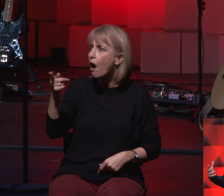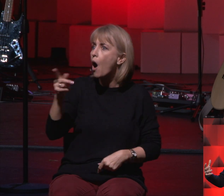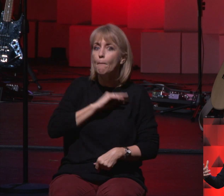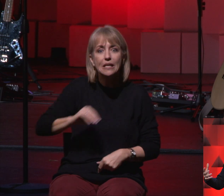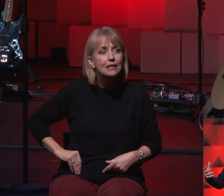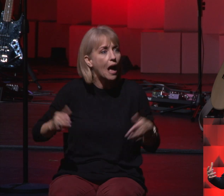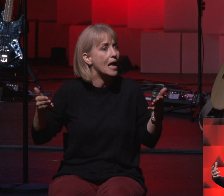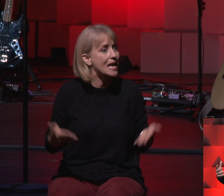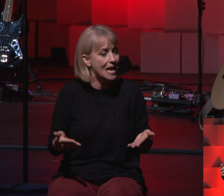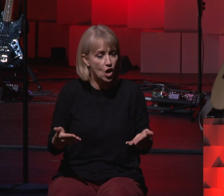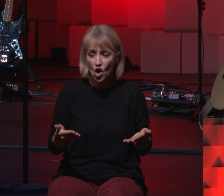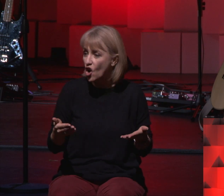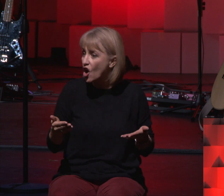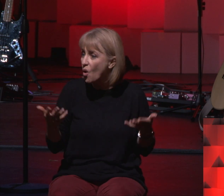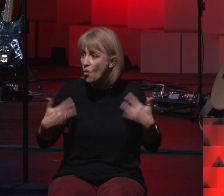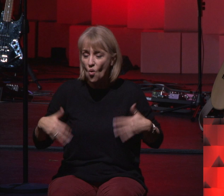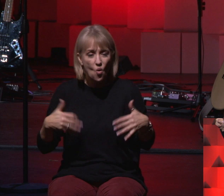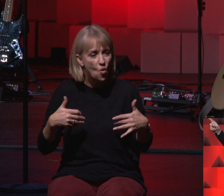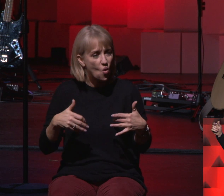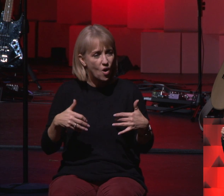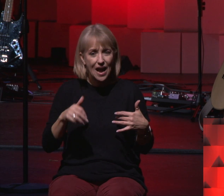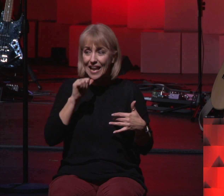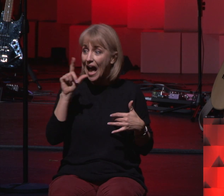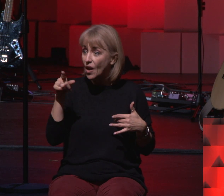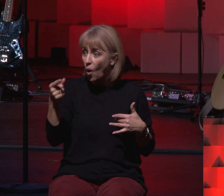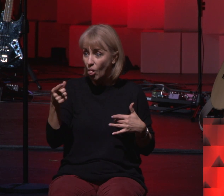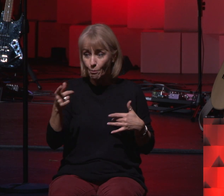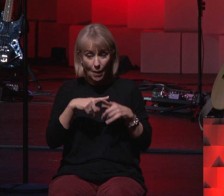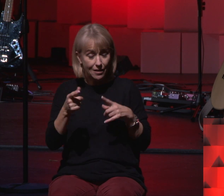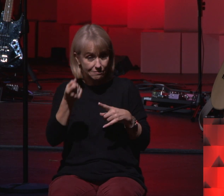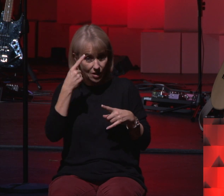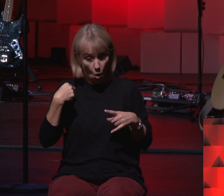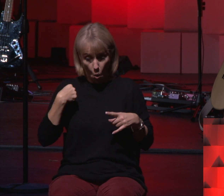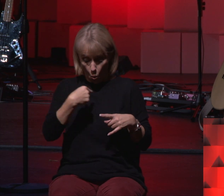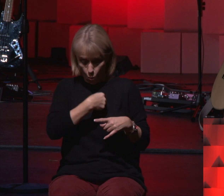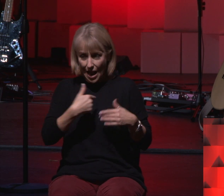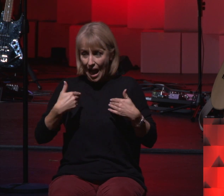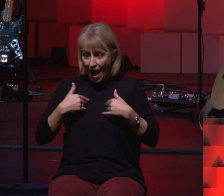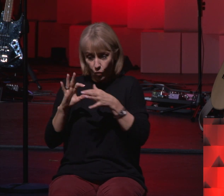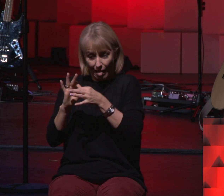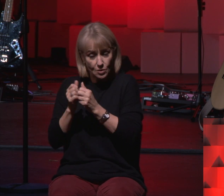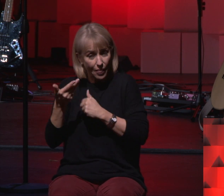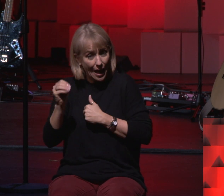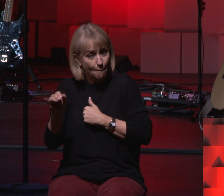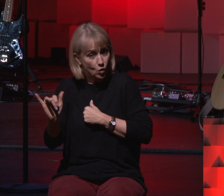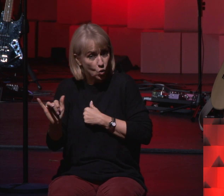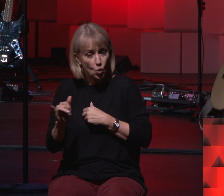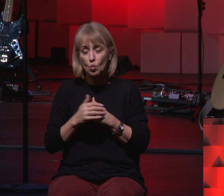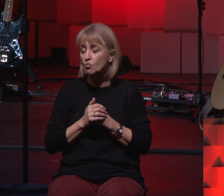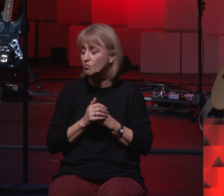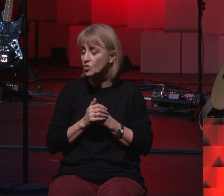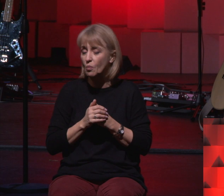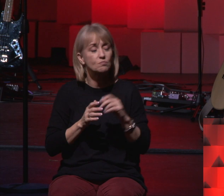God, when we can see and understand that it doesn't start just when we get to heaven. It begins now as we build a relationship with Him. So as they went out, it